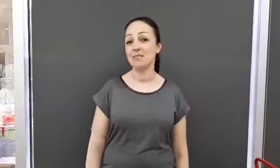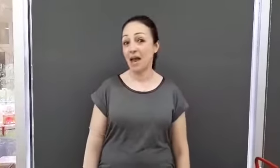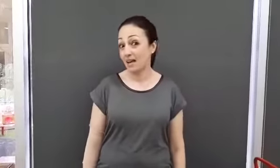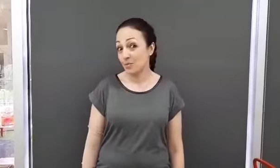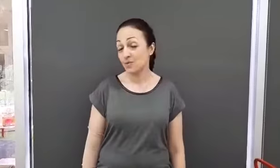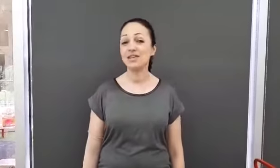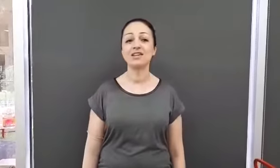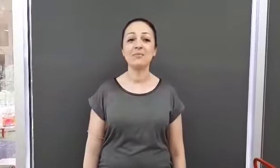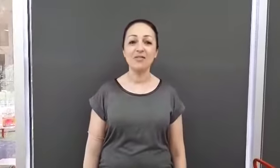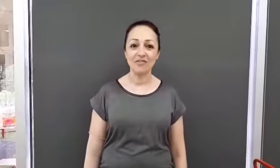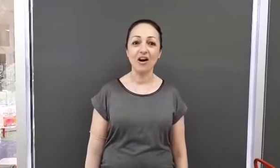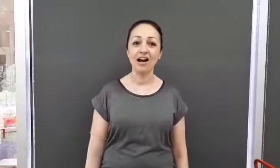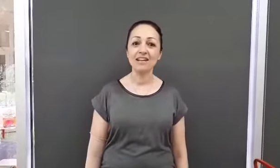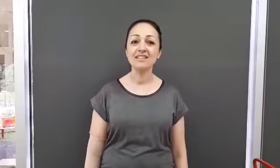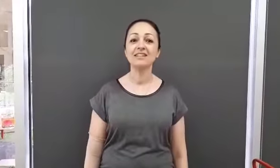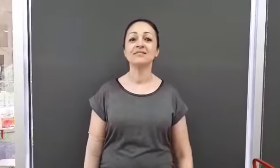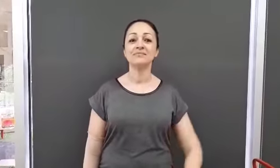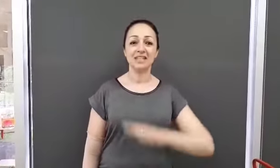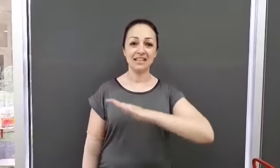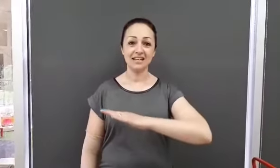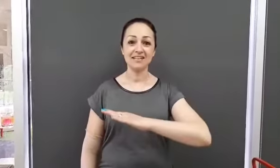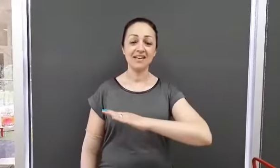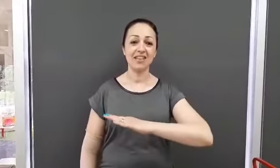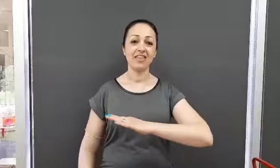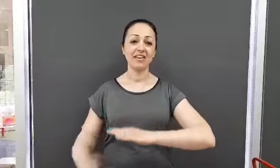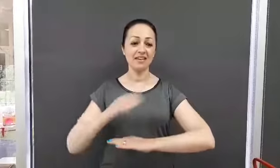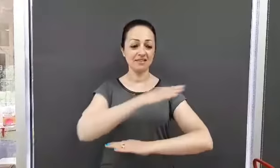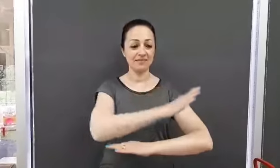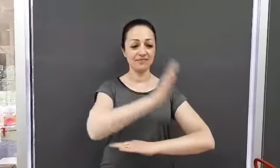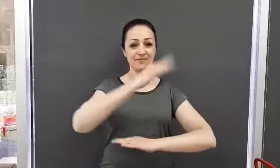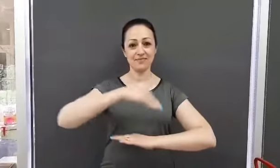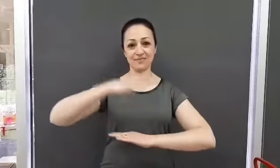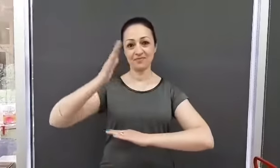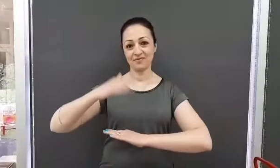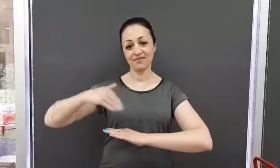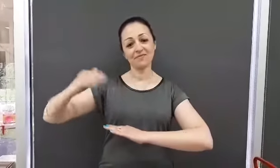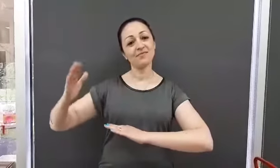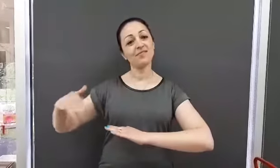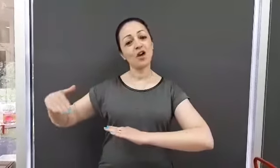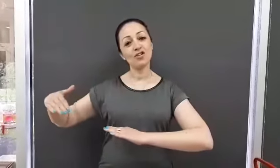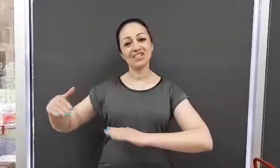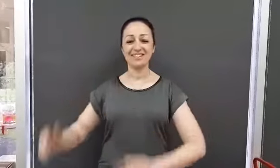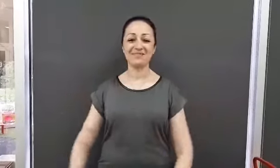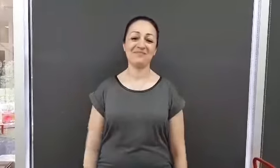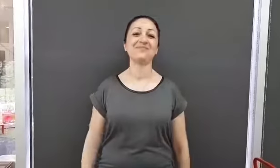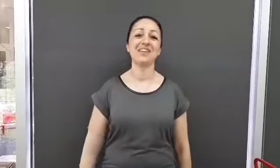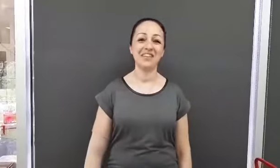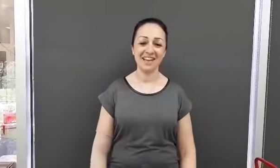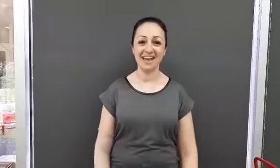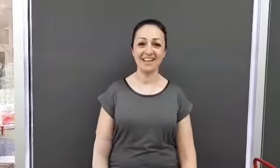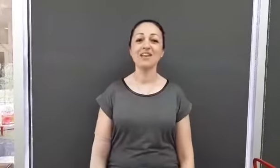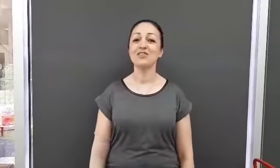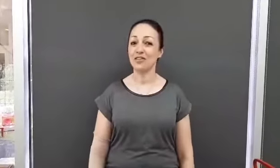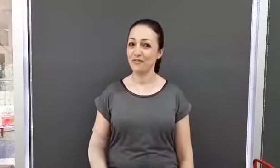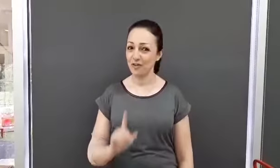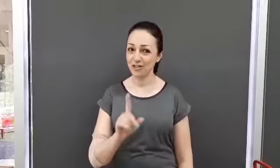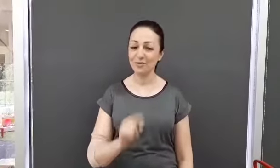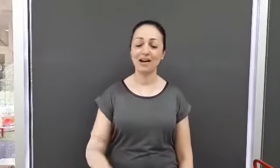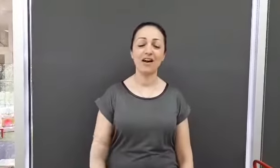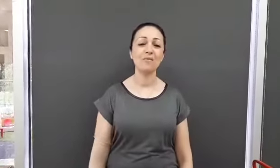animals that you might find in the ocean. Okay, so the first one I'm